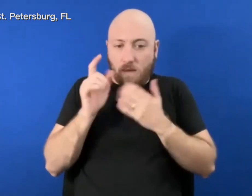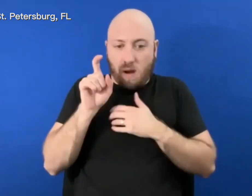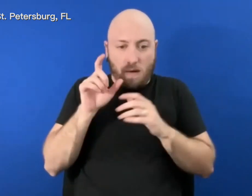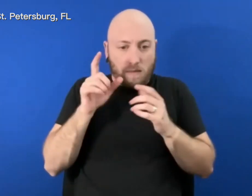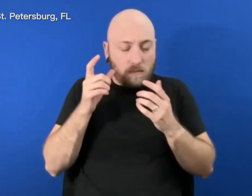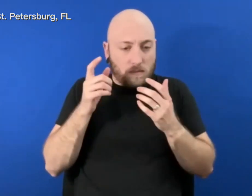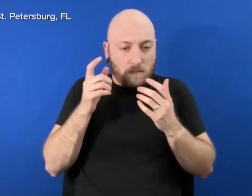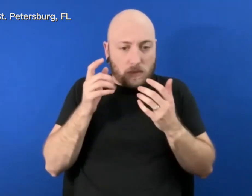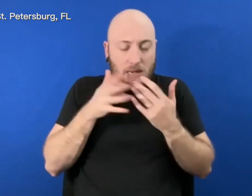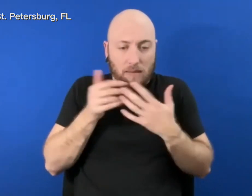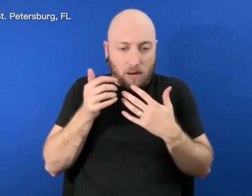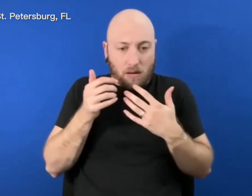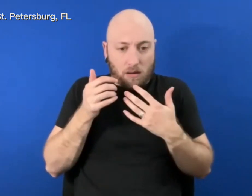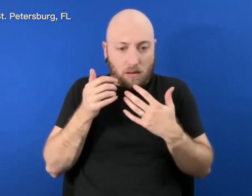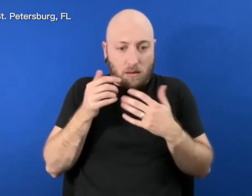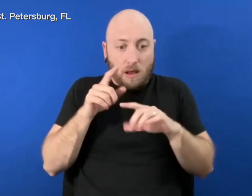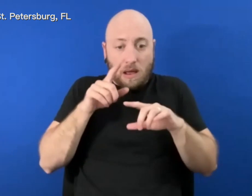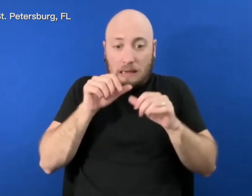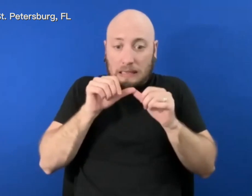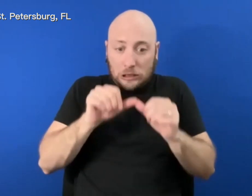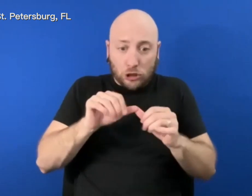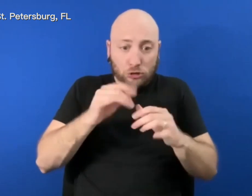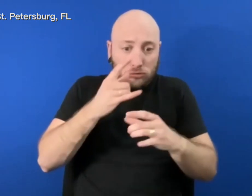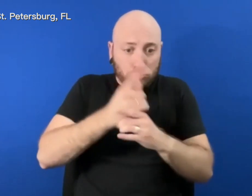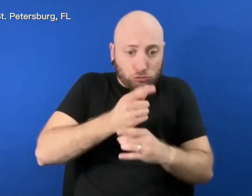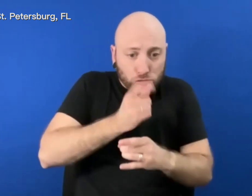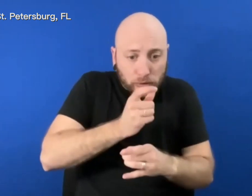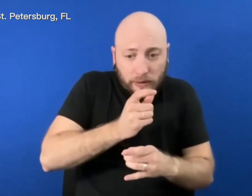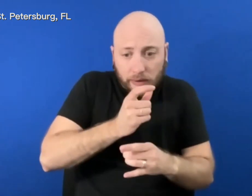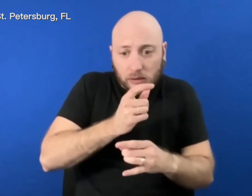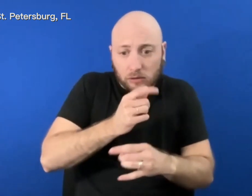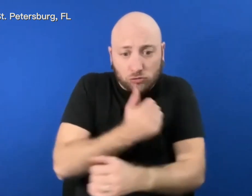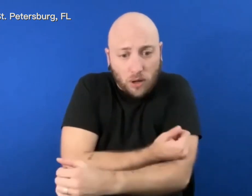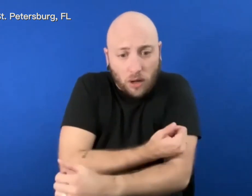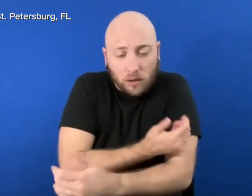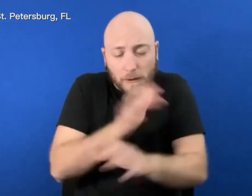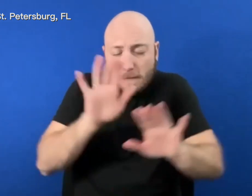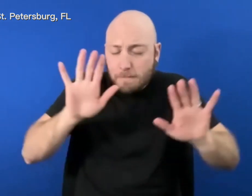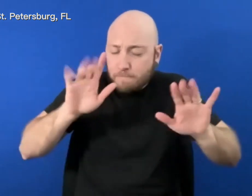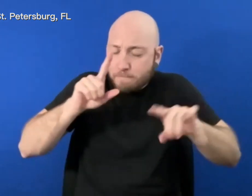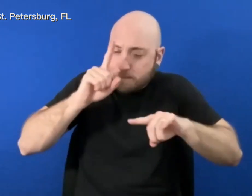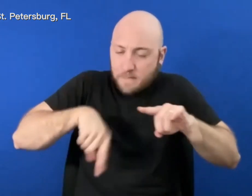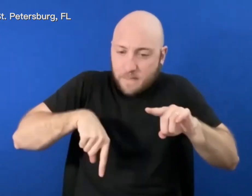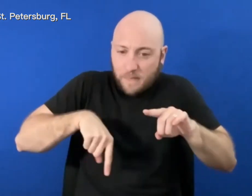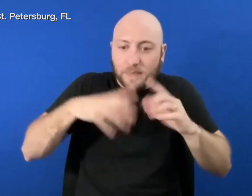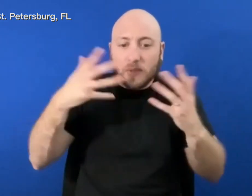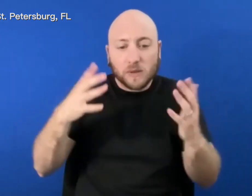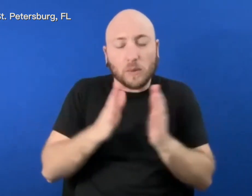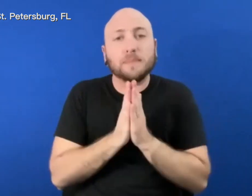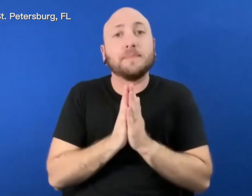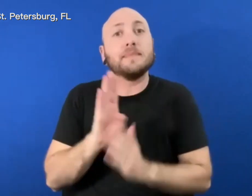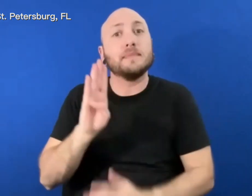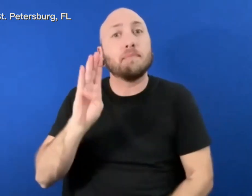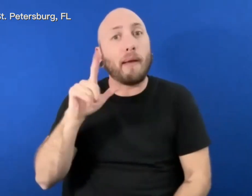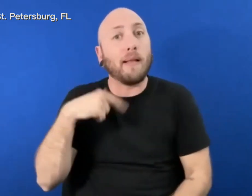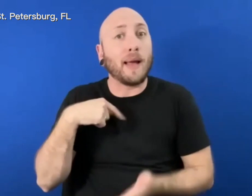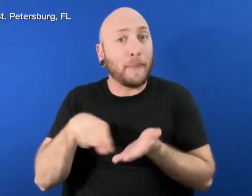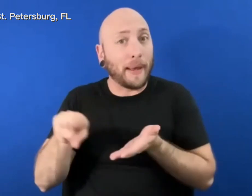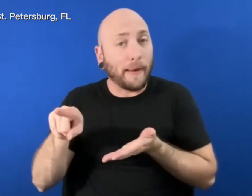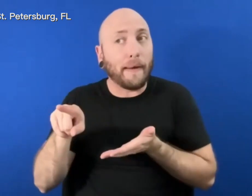this anymore. And I posted bail, got out. My mom